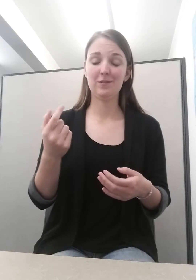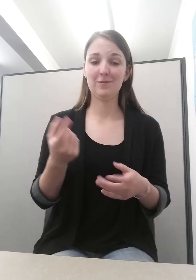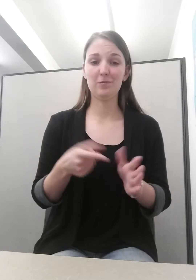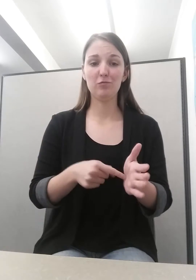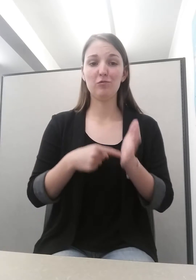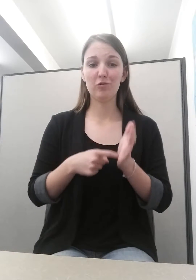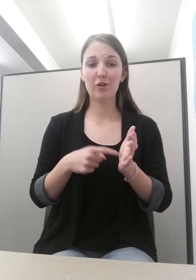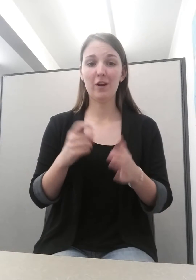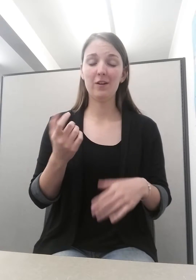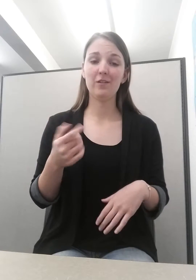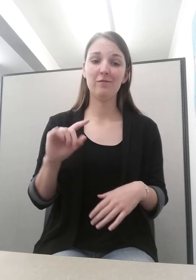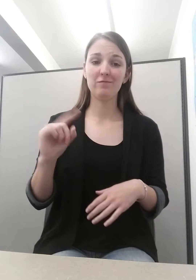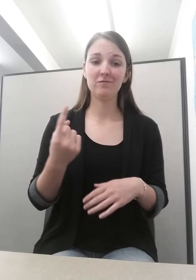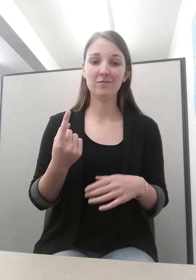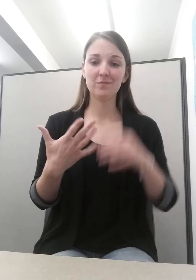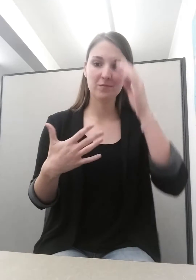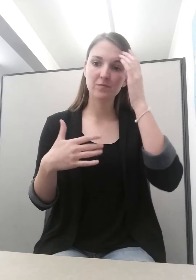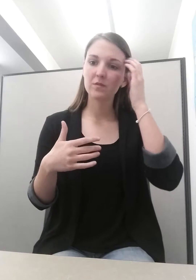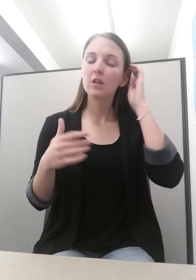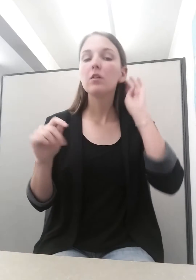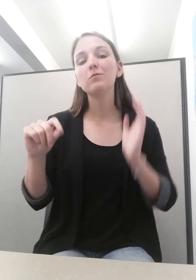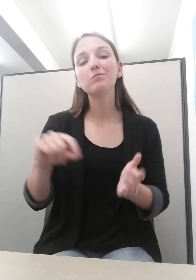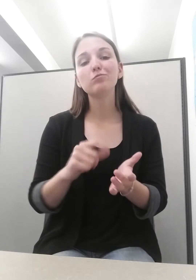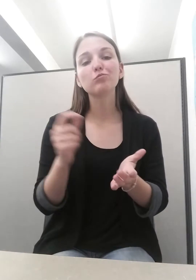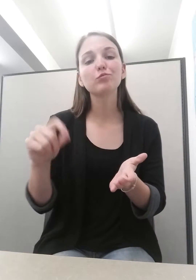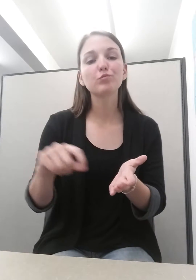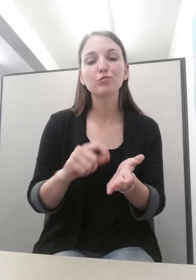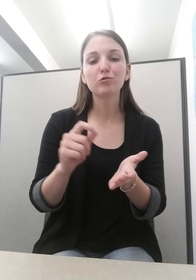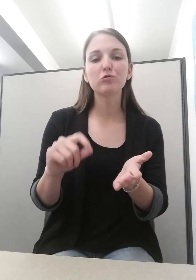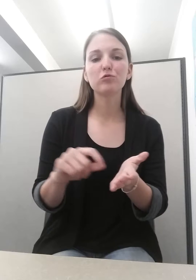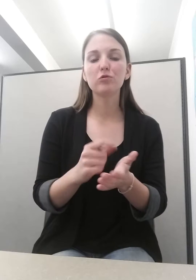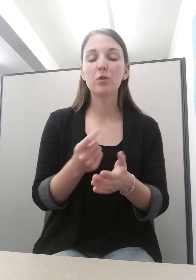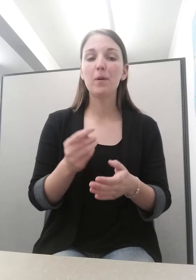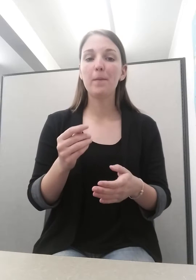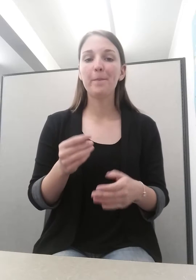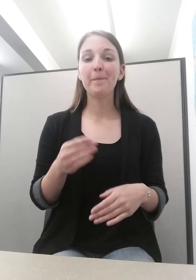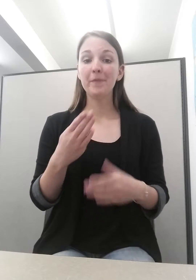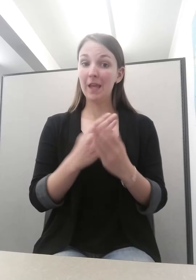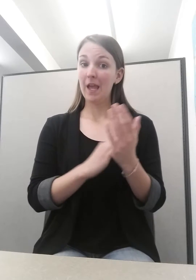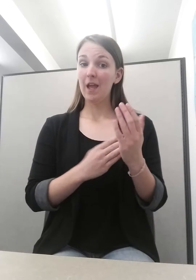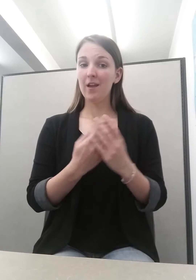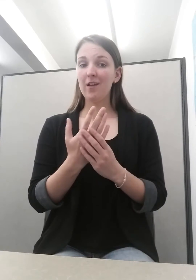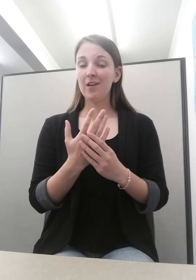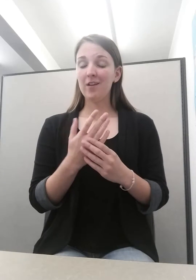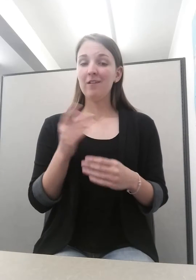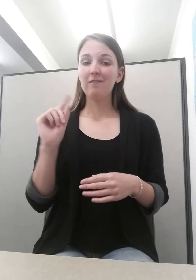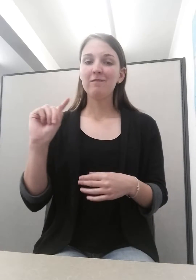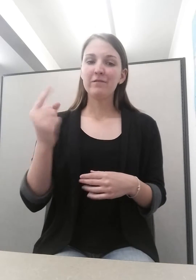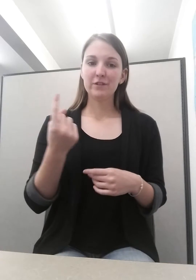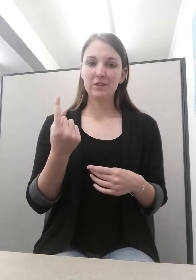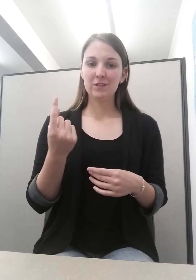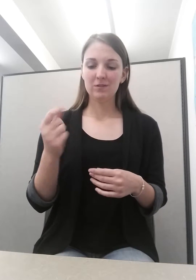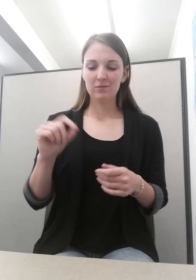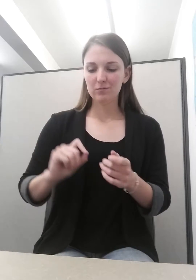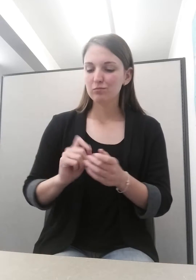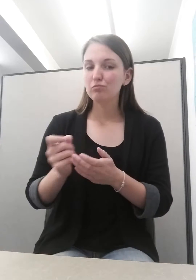your zipper in by hand first, simply using a needle and thread. You sew it up one side and you sew it up the other side.